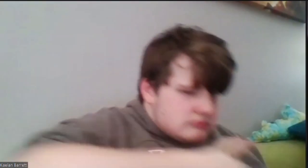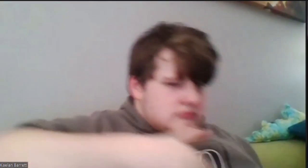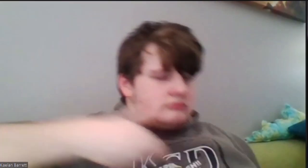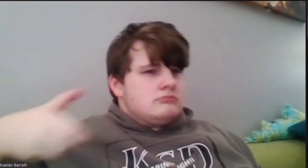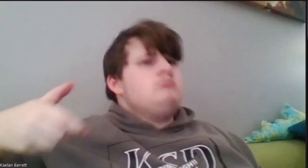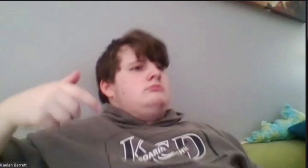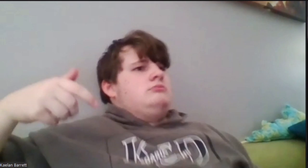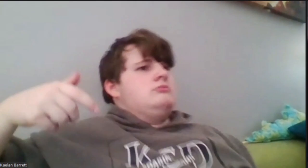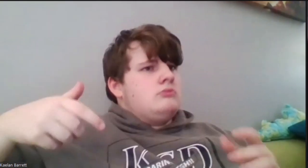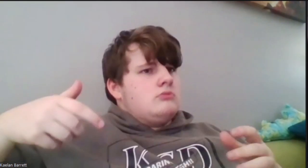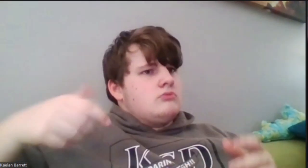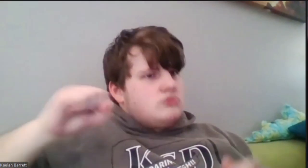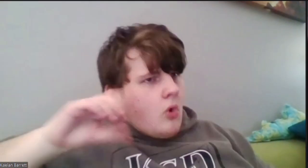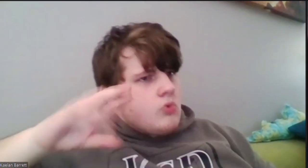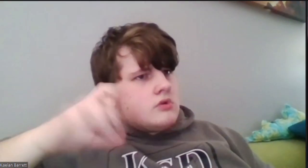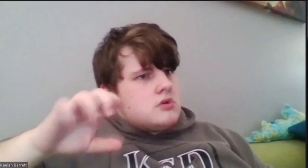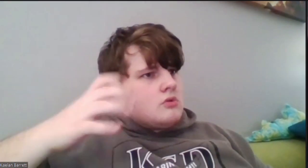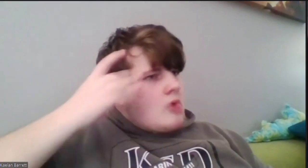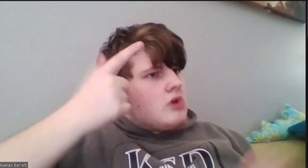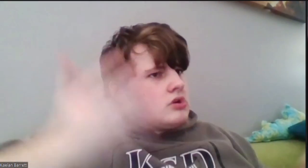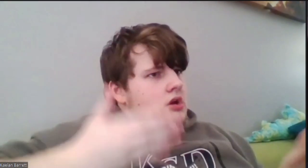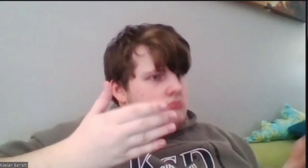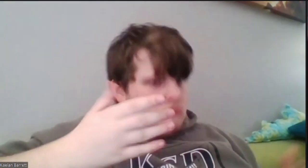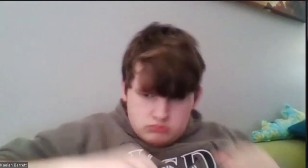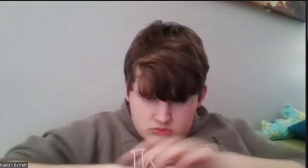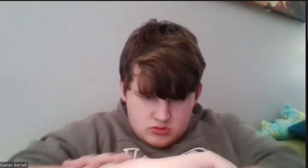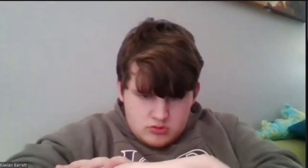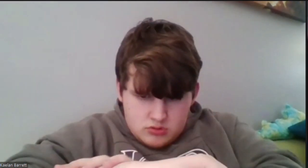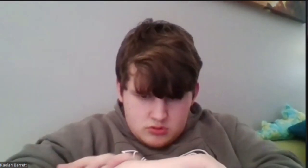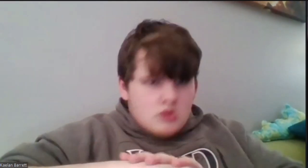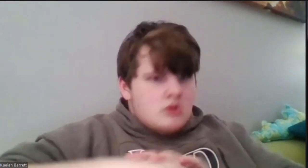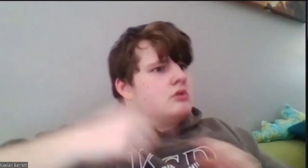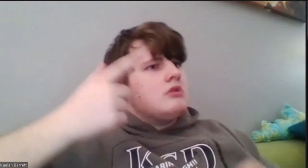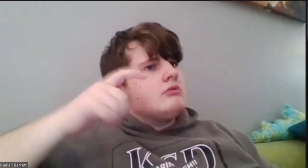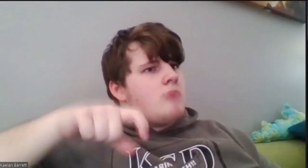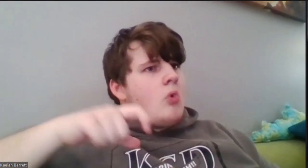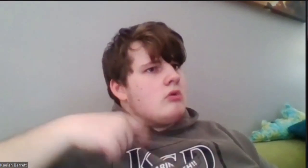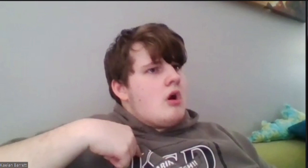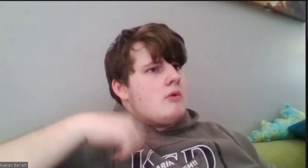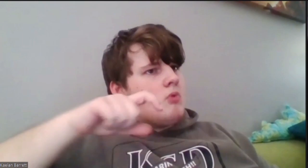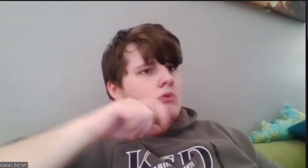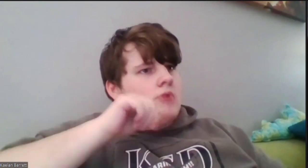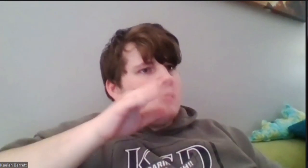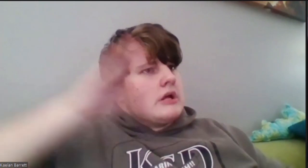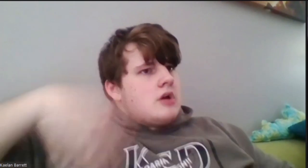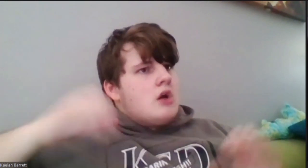His assistant comes and opens the door and says, oh, Mr. Scrooge, what are you doing here? I'm not supposed to be in for